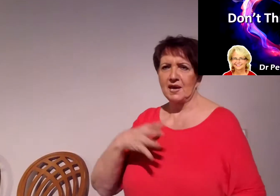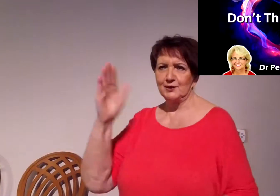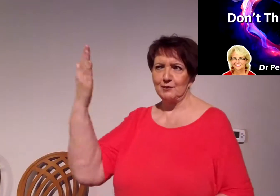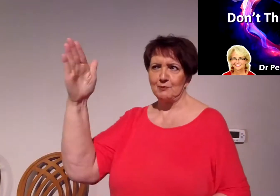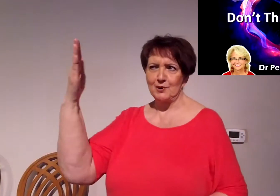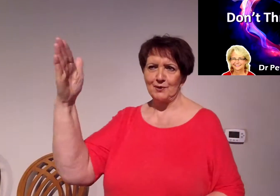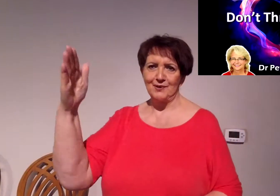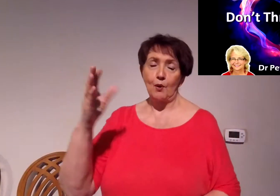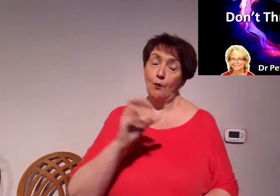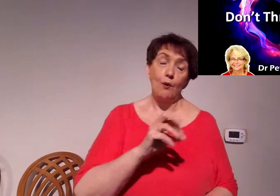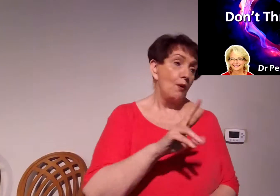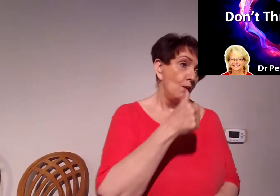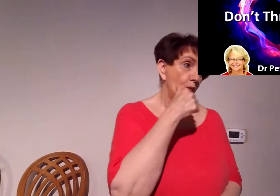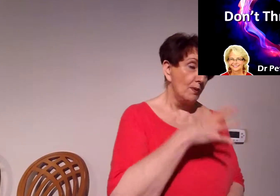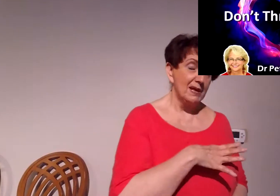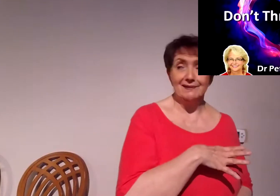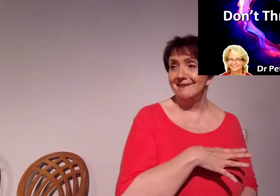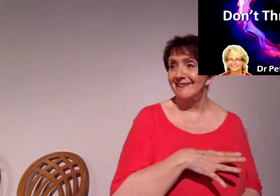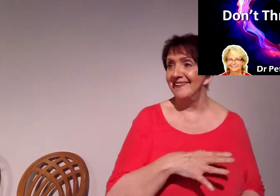or the woman in the mirror.